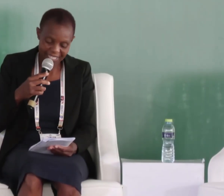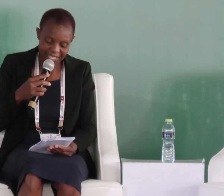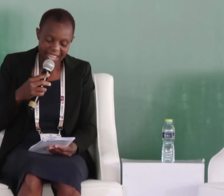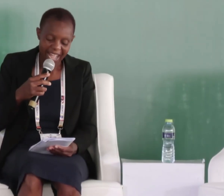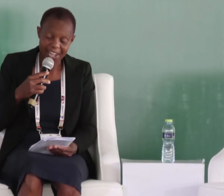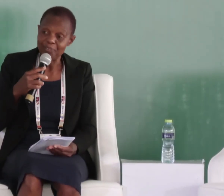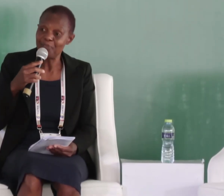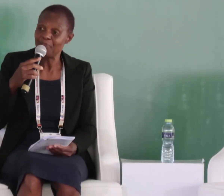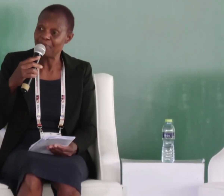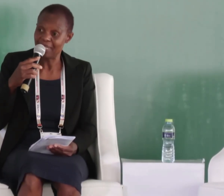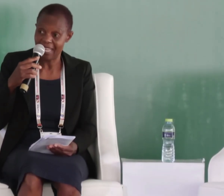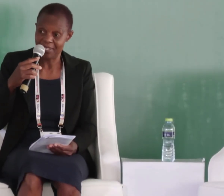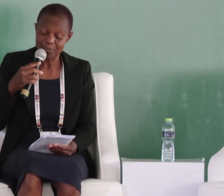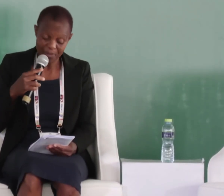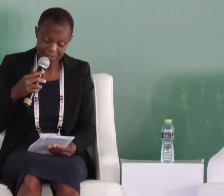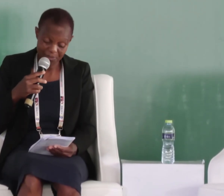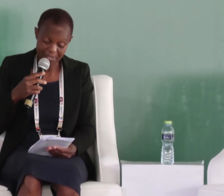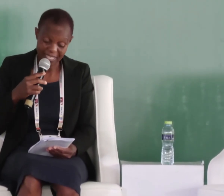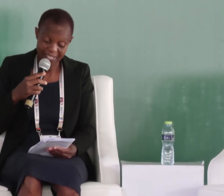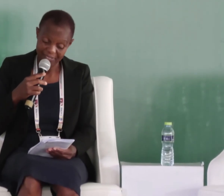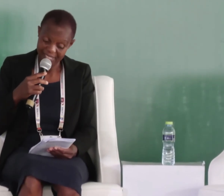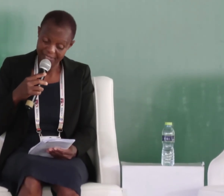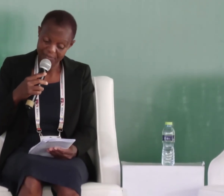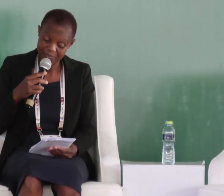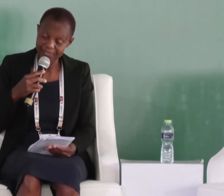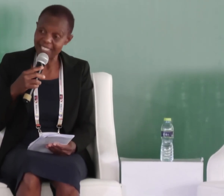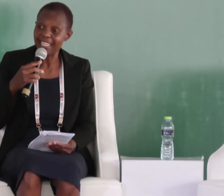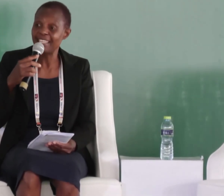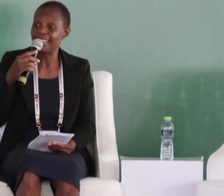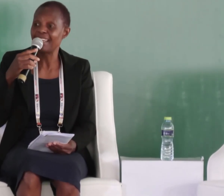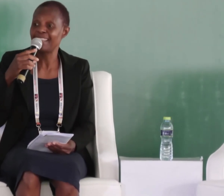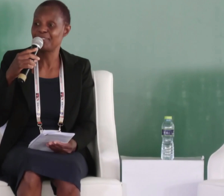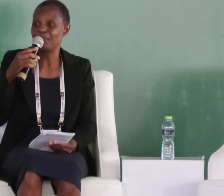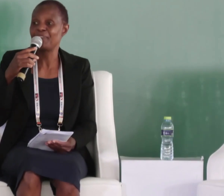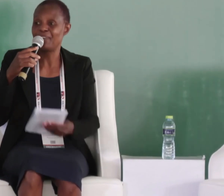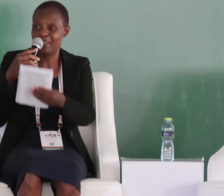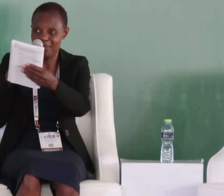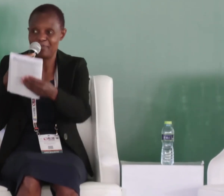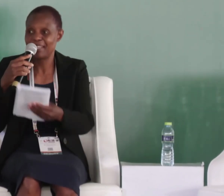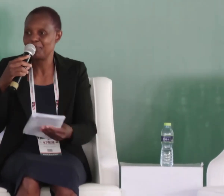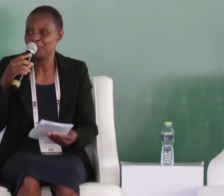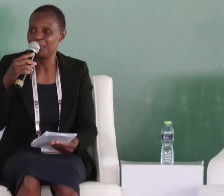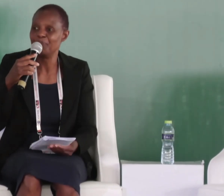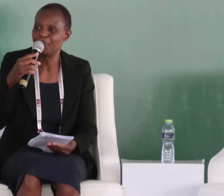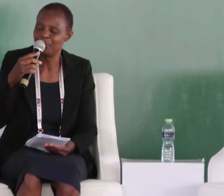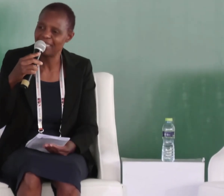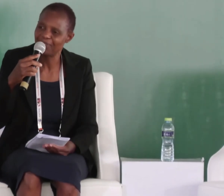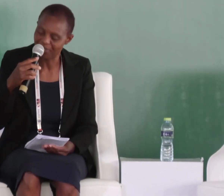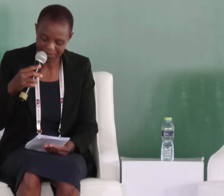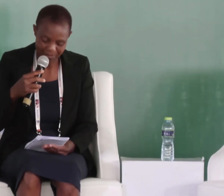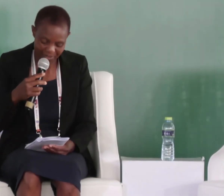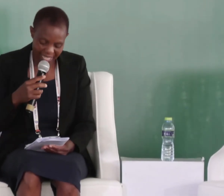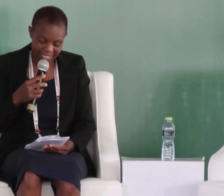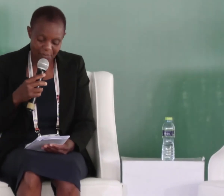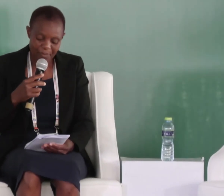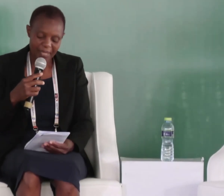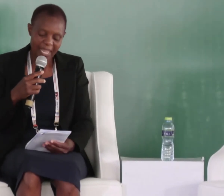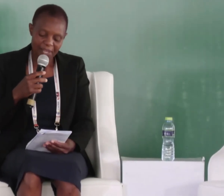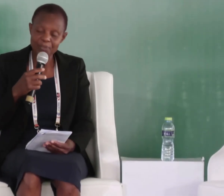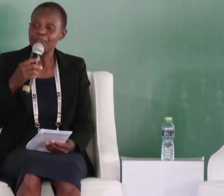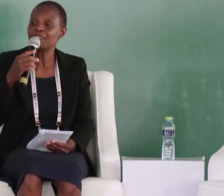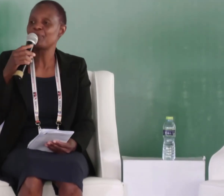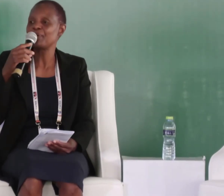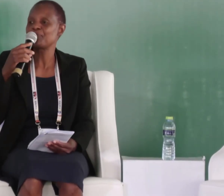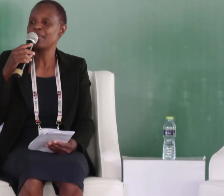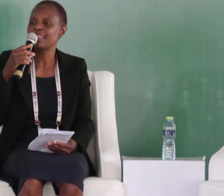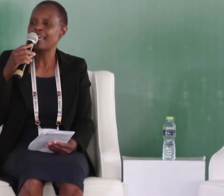question. I'll respond to the second and last. Well, I'll come back to you. You repeat. Sorry about that. You